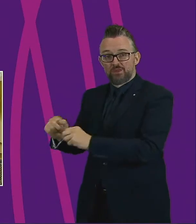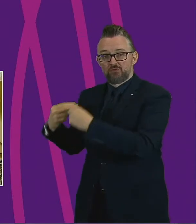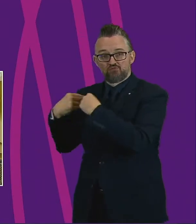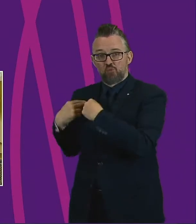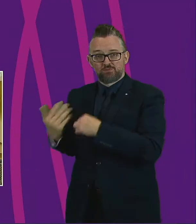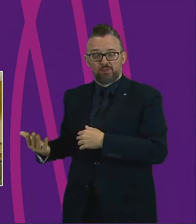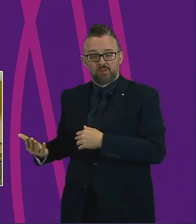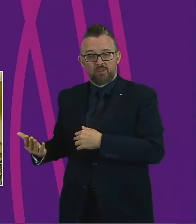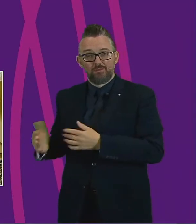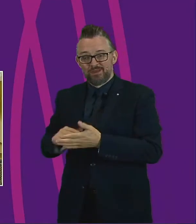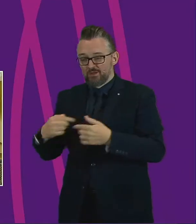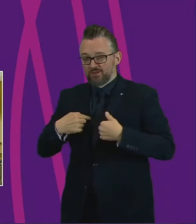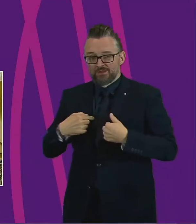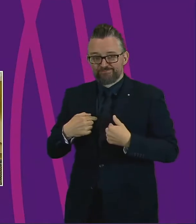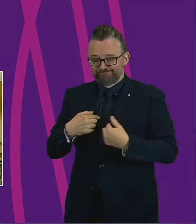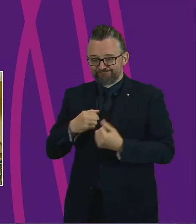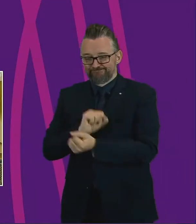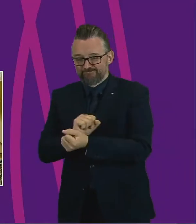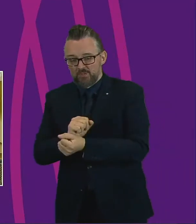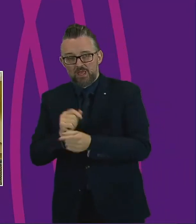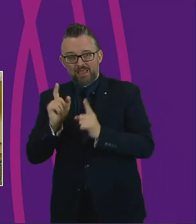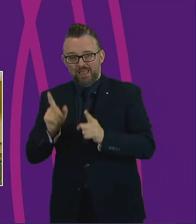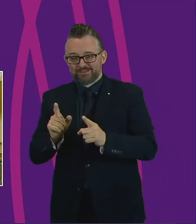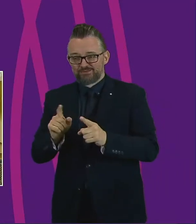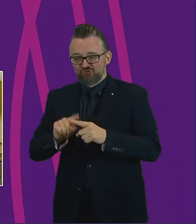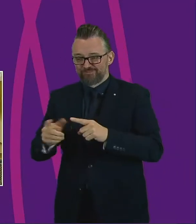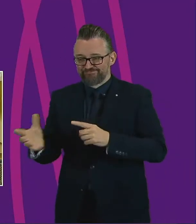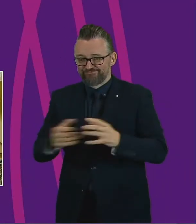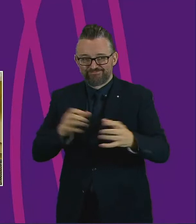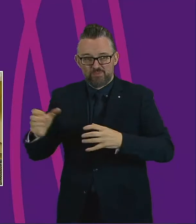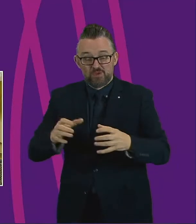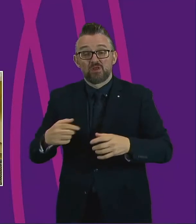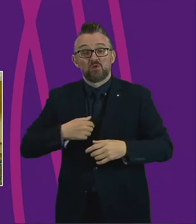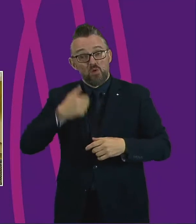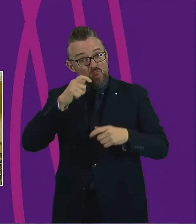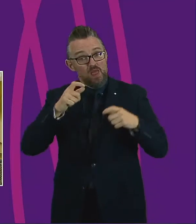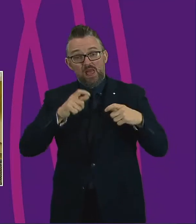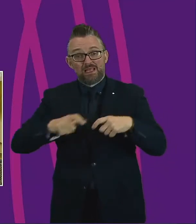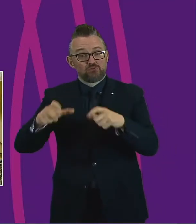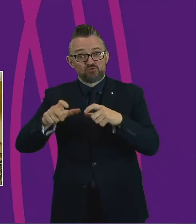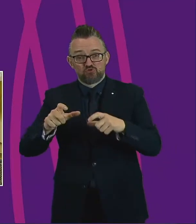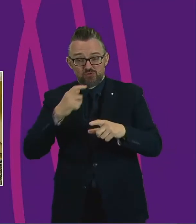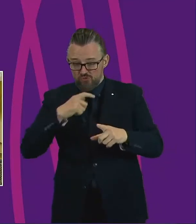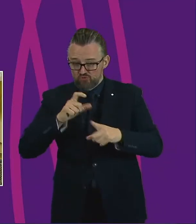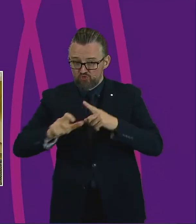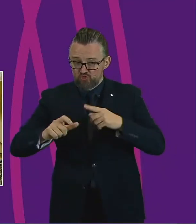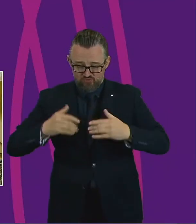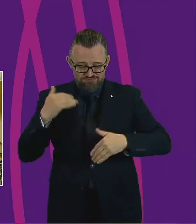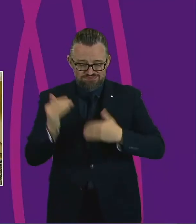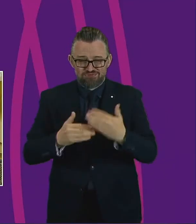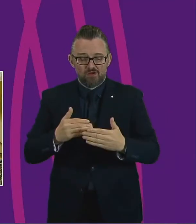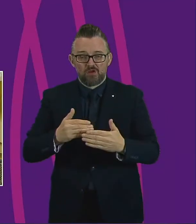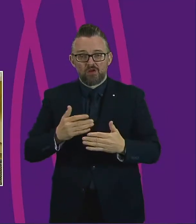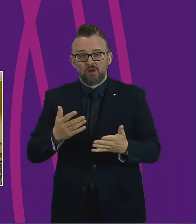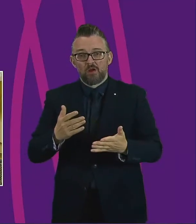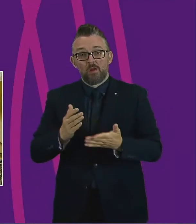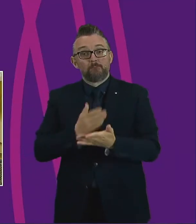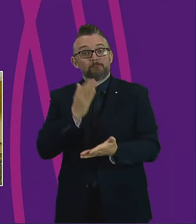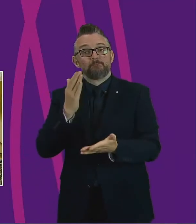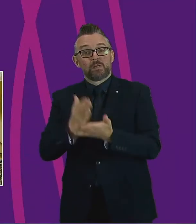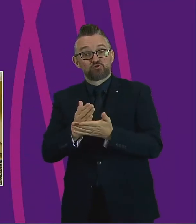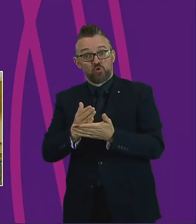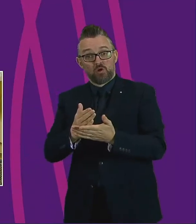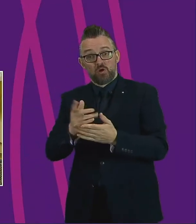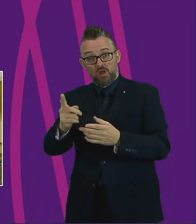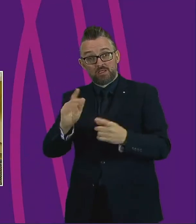fully allow us to maximise that potential. But we will continue to do everything we can to not just ensure that we're meeting